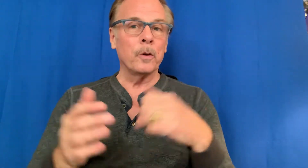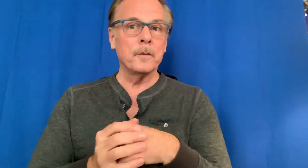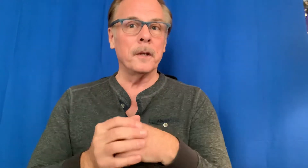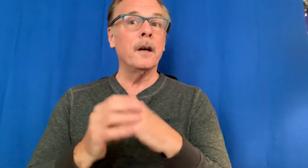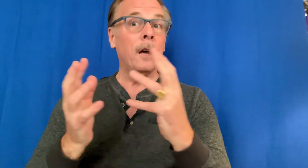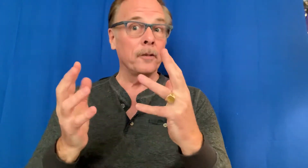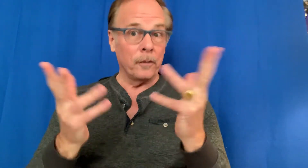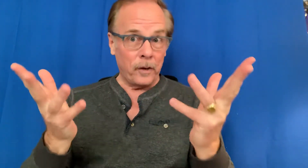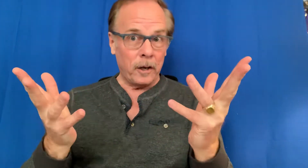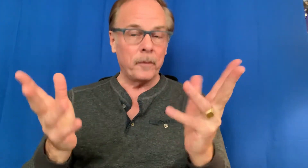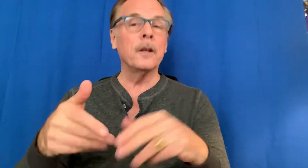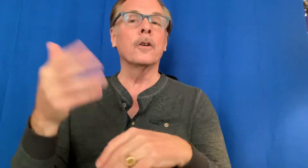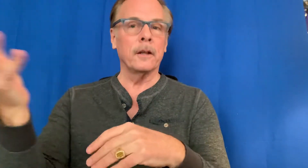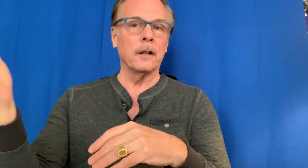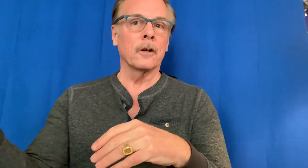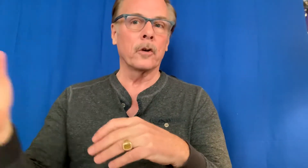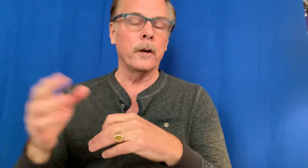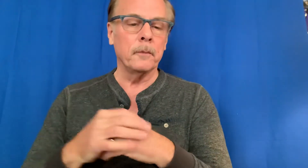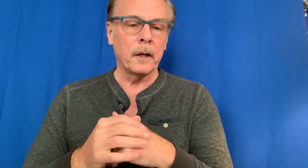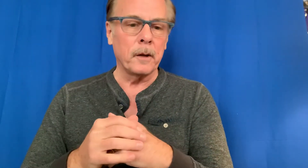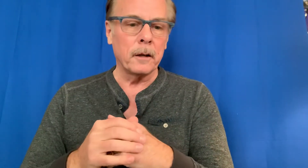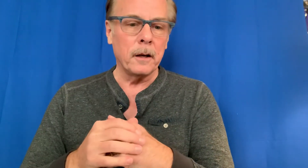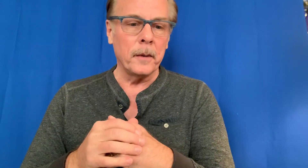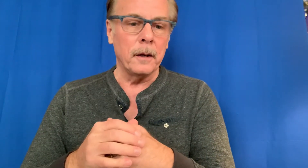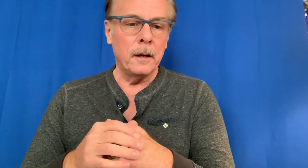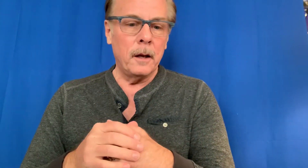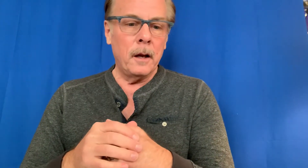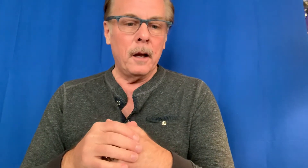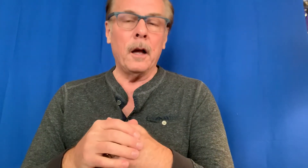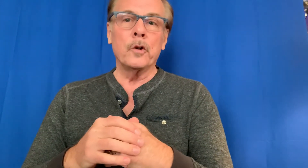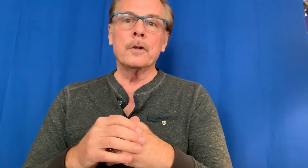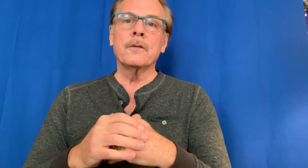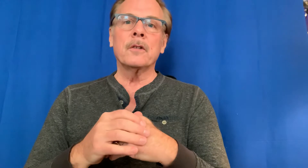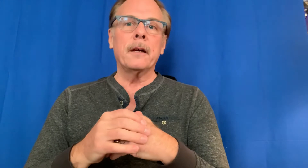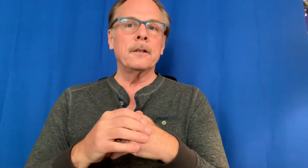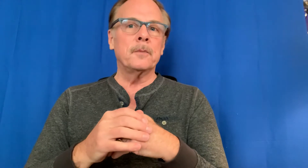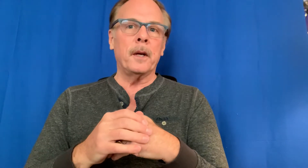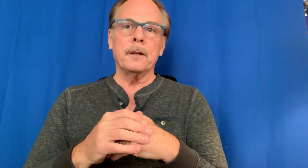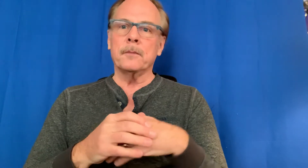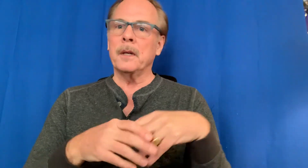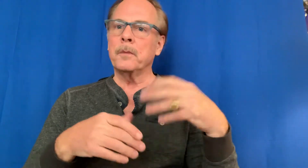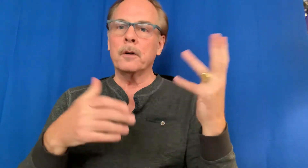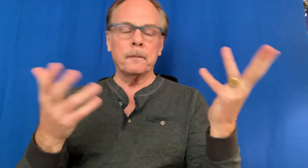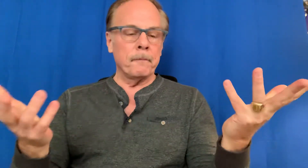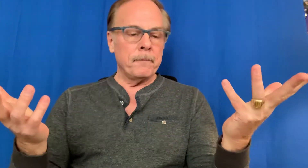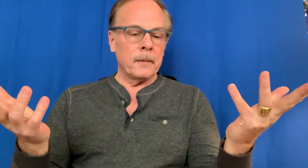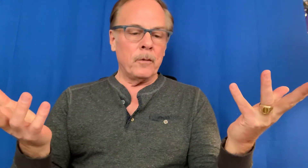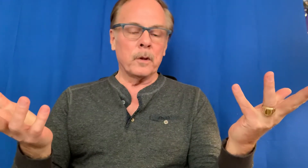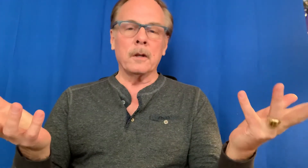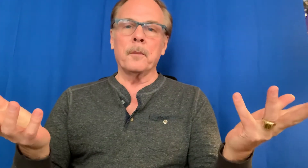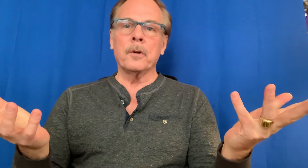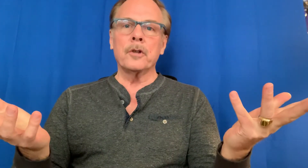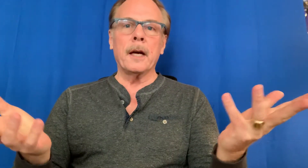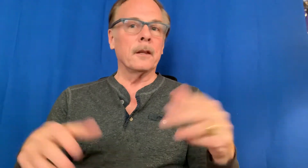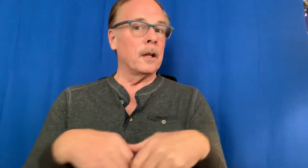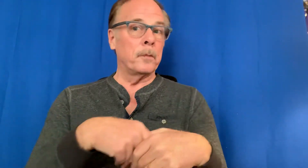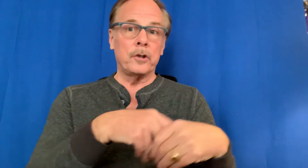me. You're following me? Okay, then I'm going to go ahead and make my comment. Use of signing space. Remember, with the lumberjack's